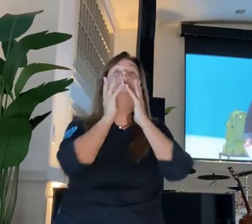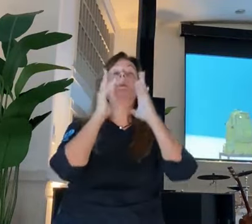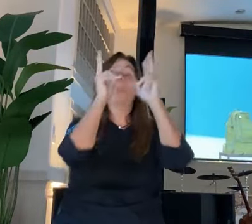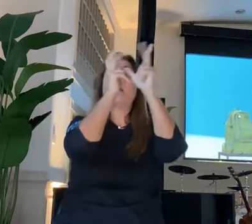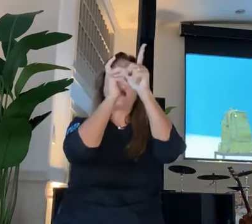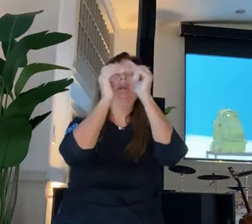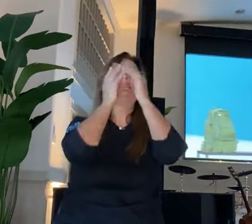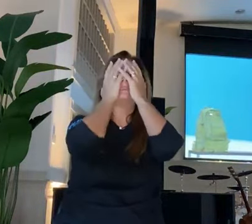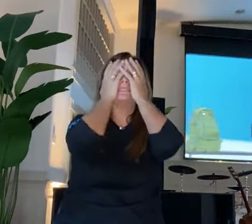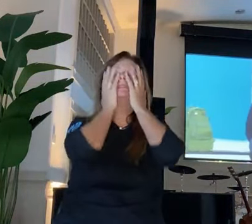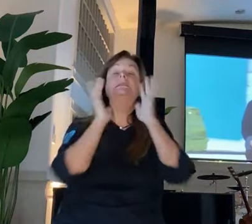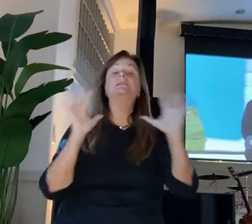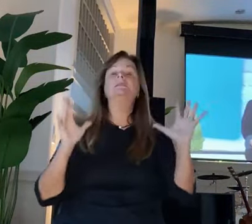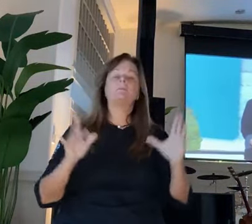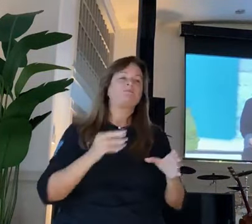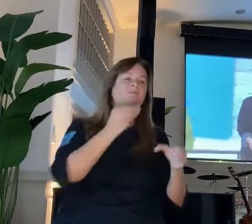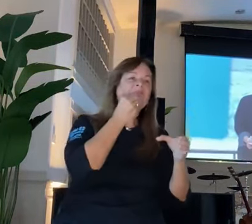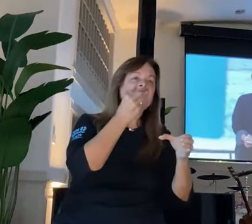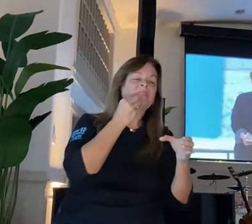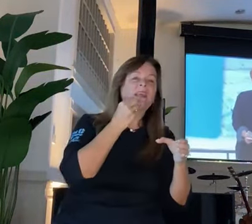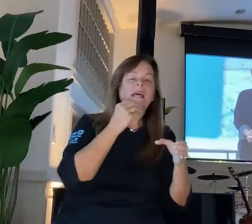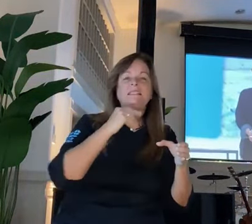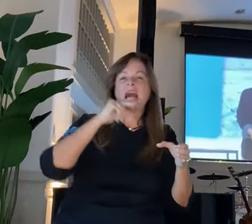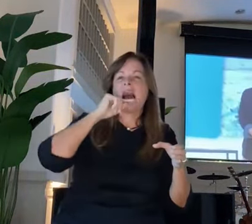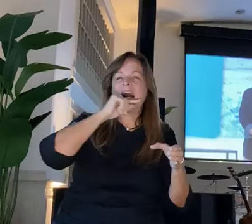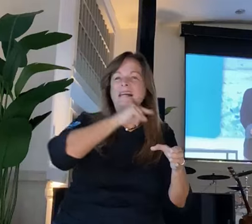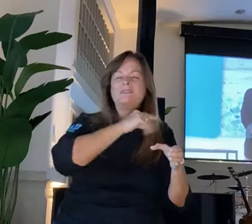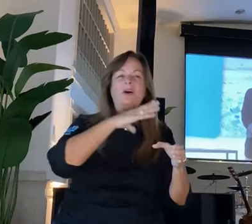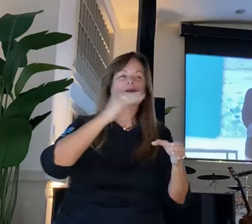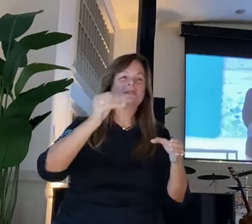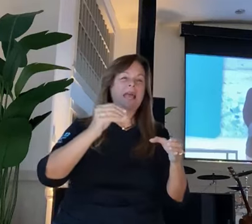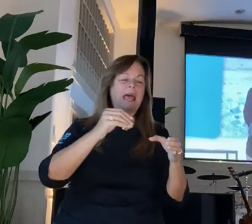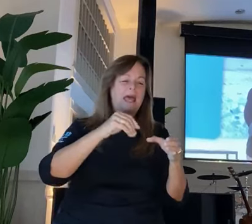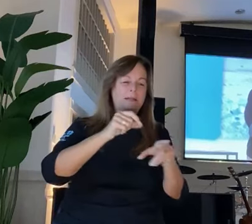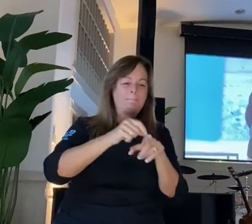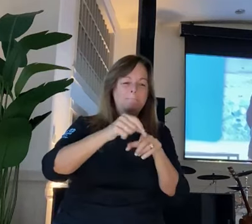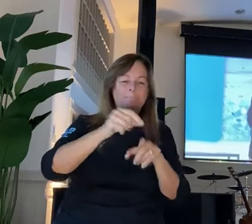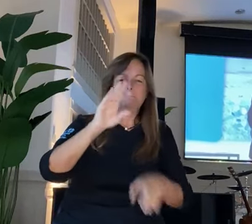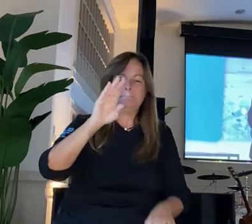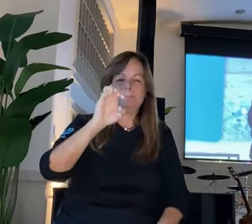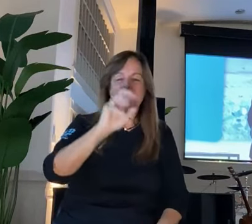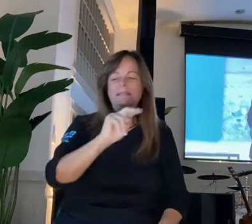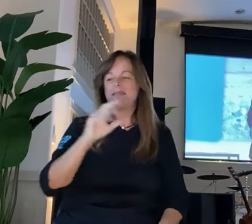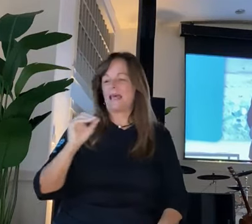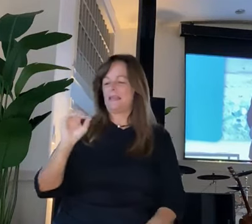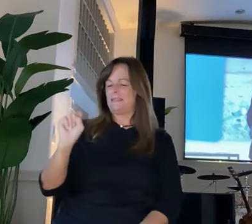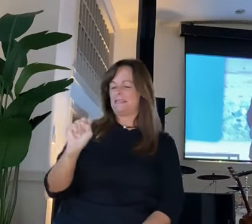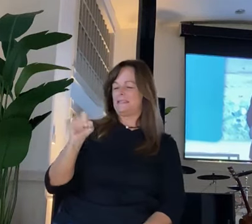Crazy eating frankenbeans and spam. What is that?